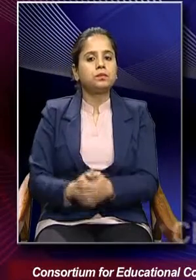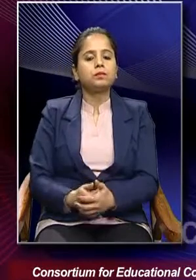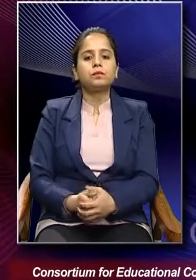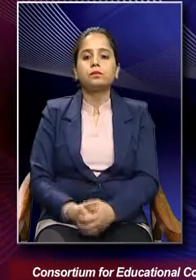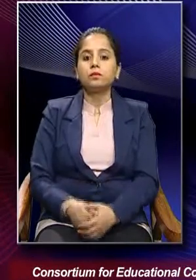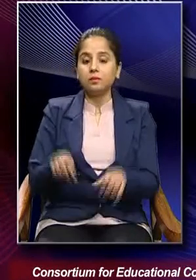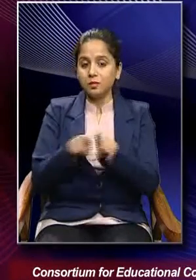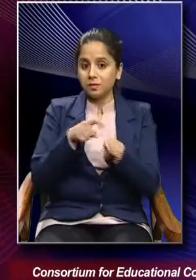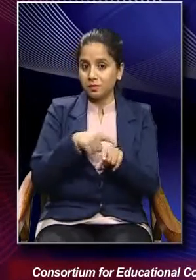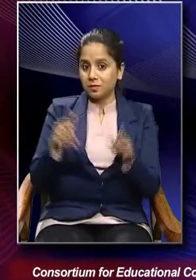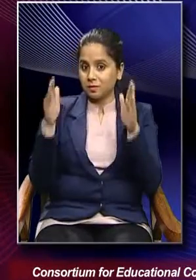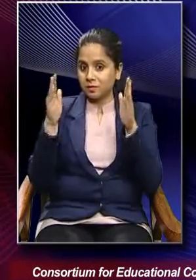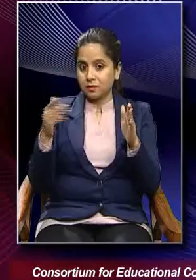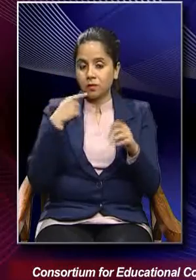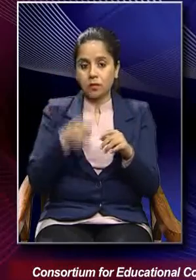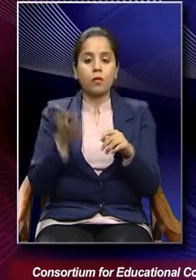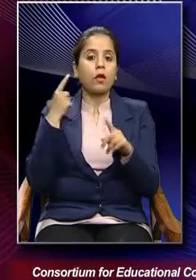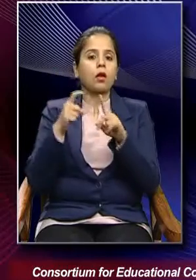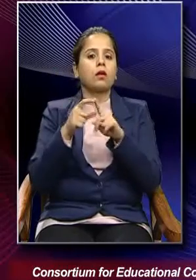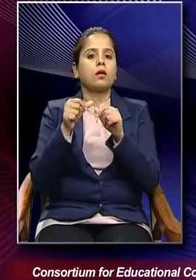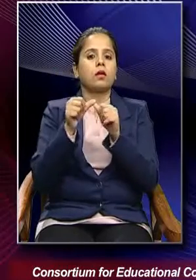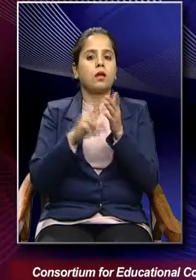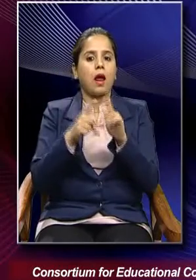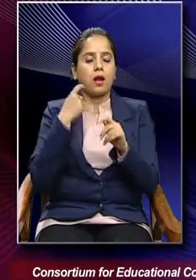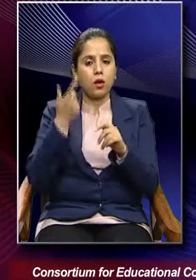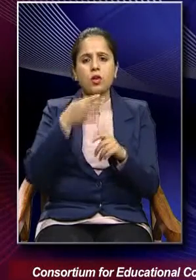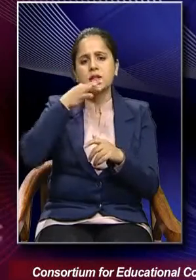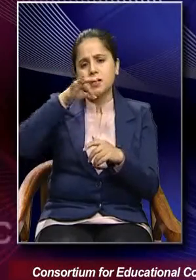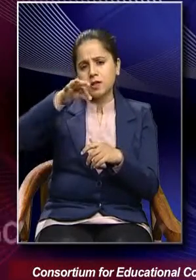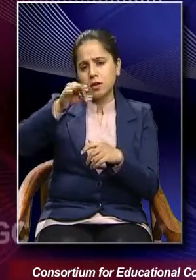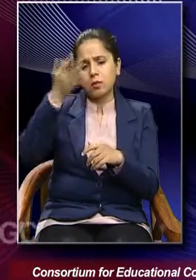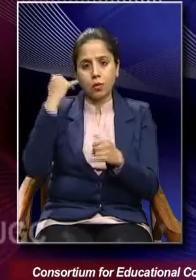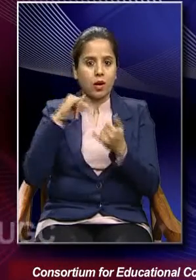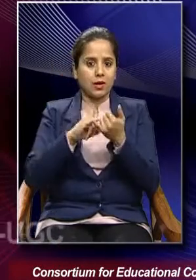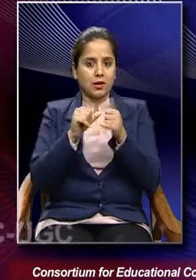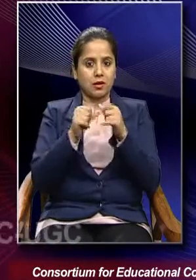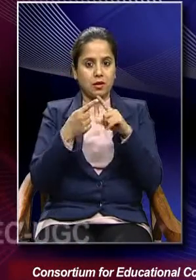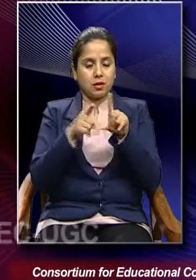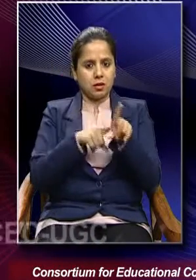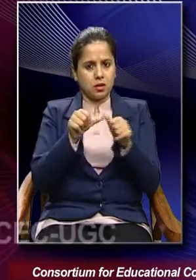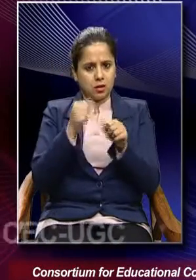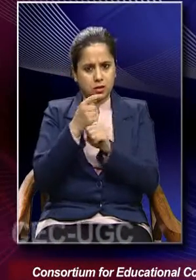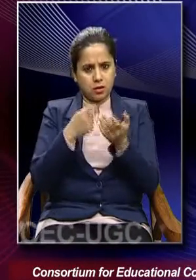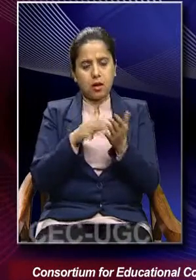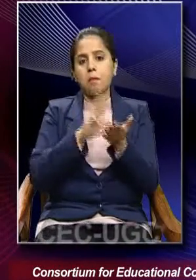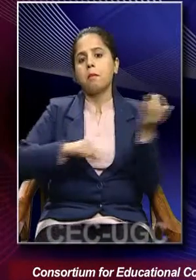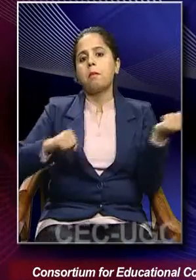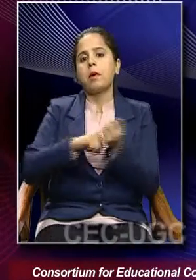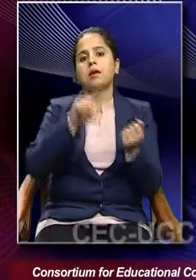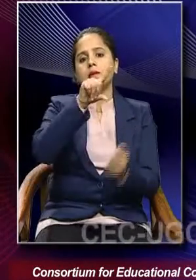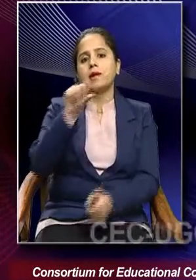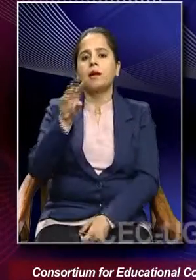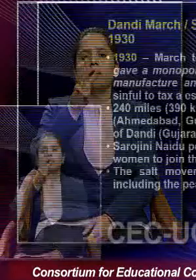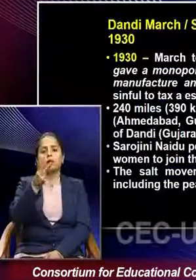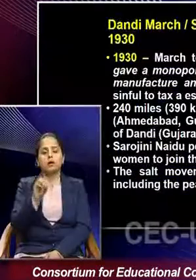In the course of Dandi March or Salt Satyagraha that was planned in March 1930, there